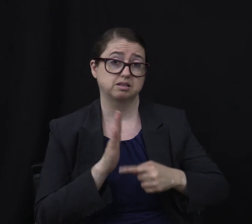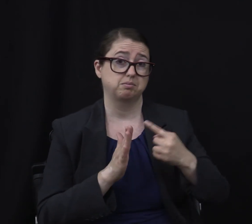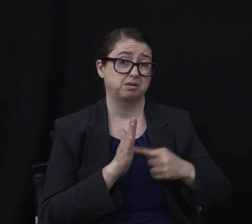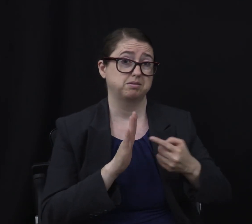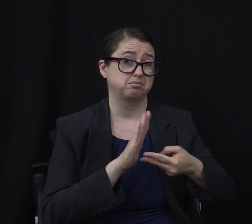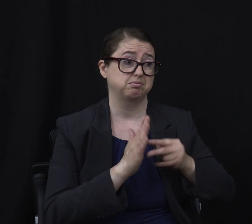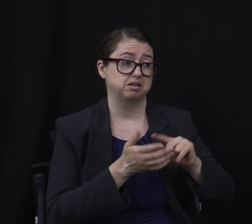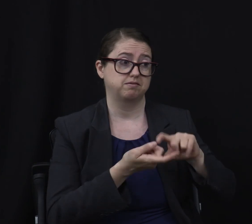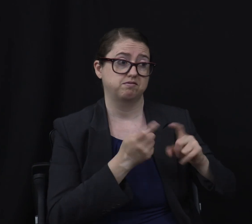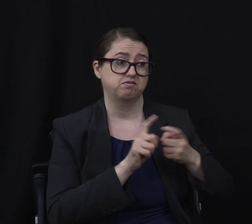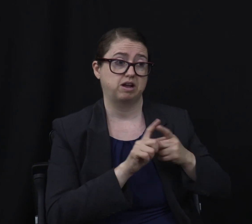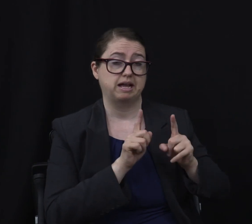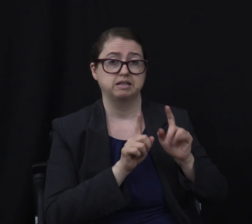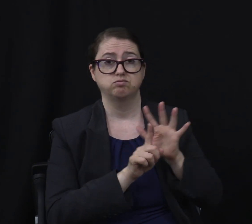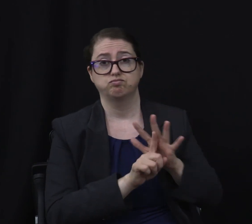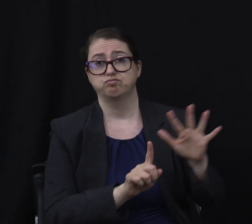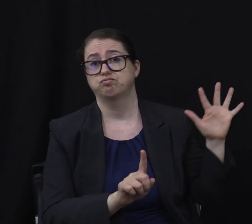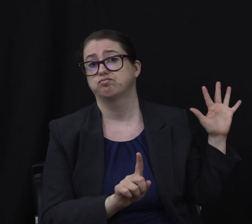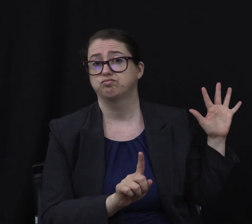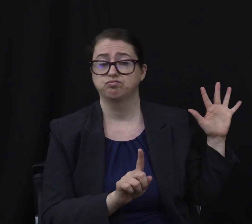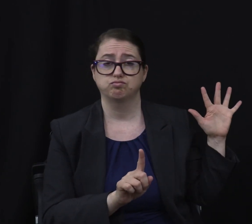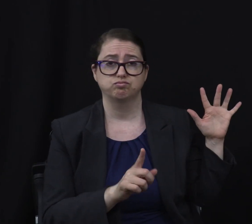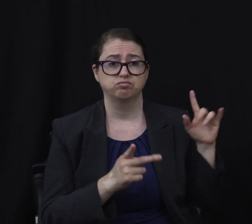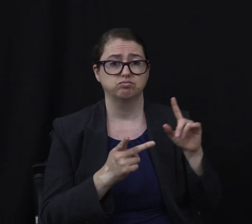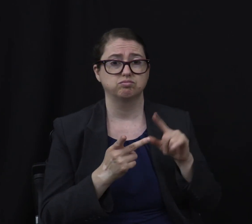shunned, even if it means being ostracized.